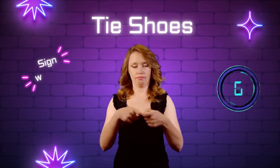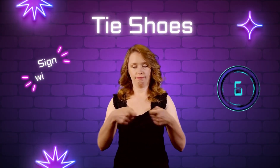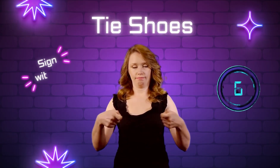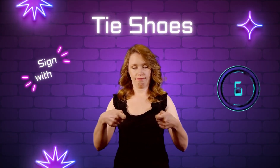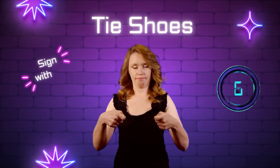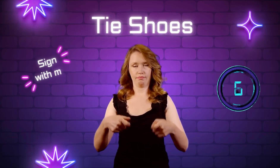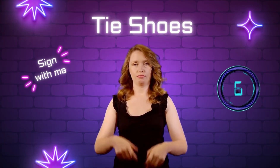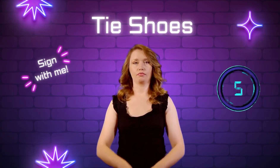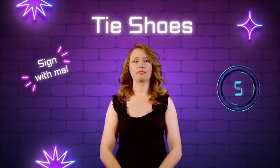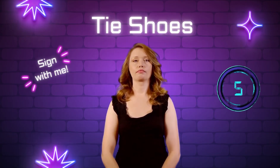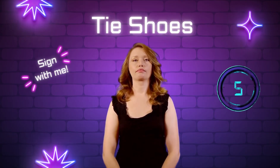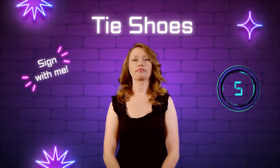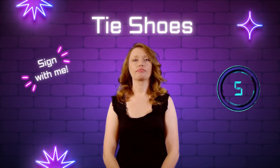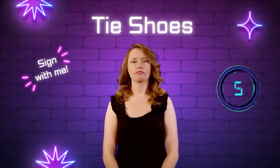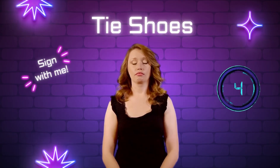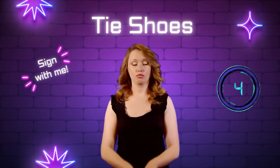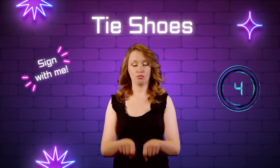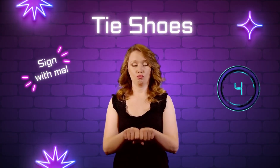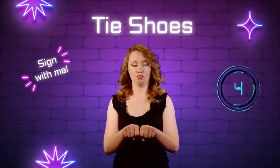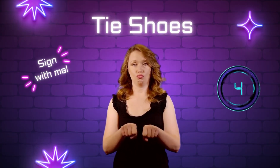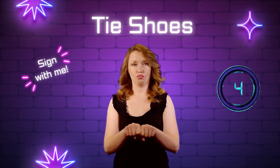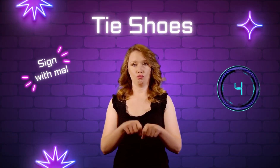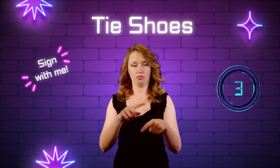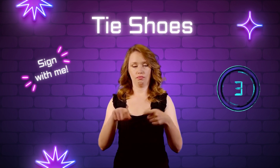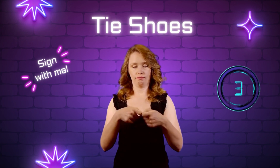Sign with me, sign, tie shoes.